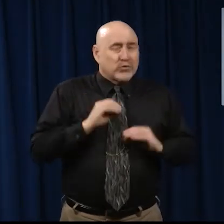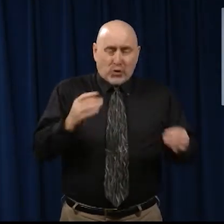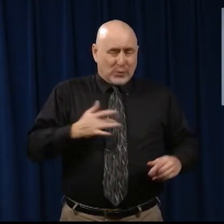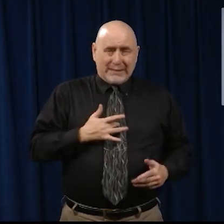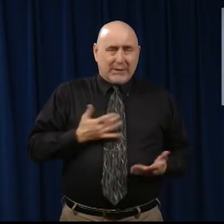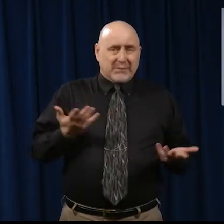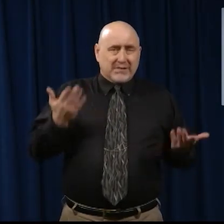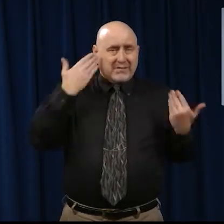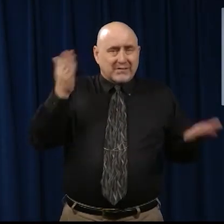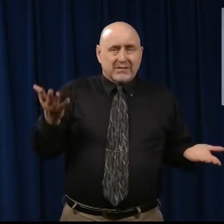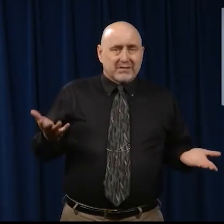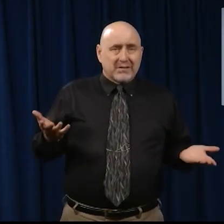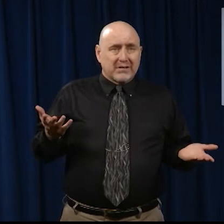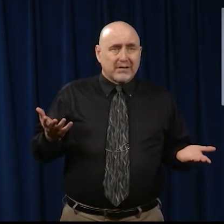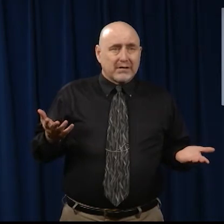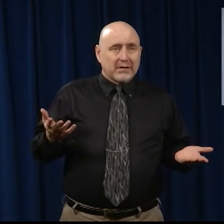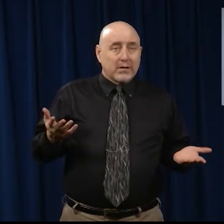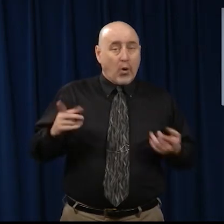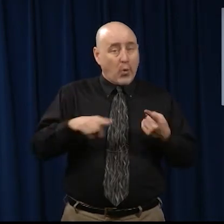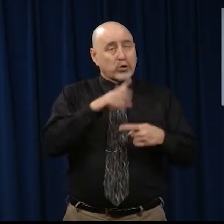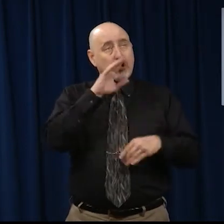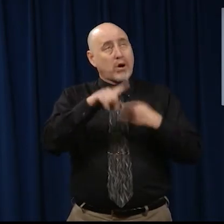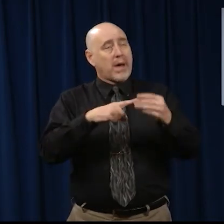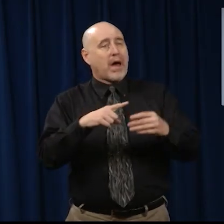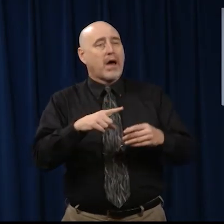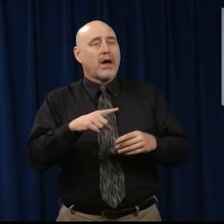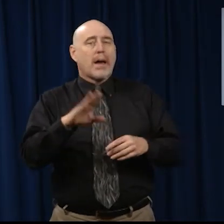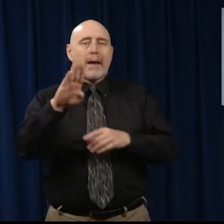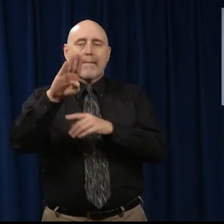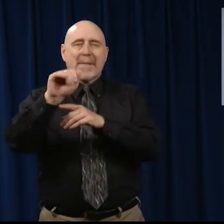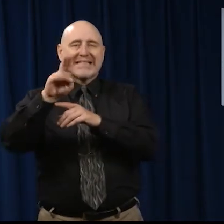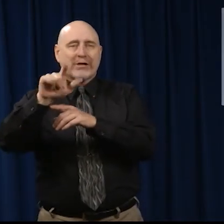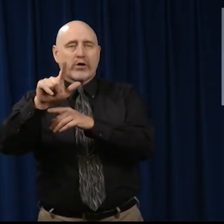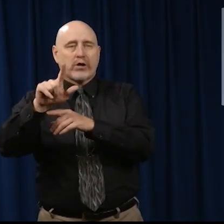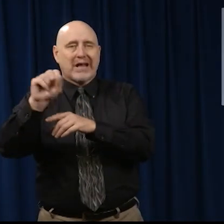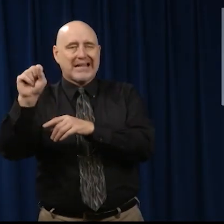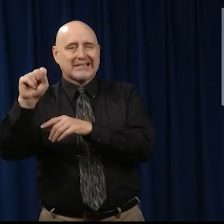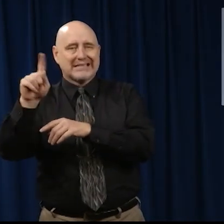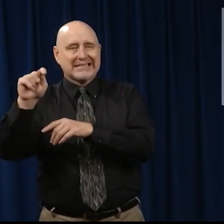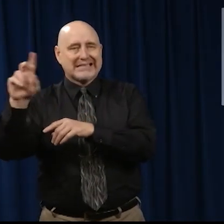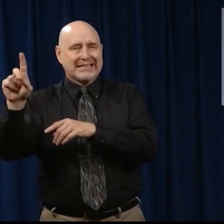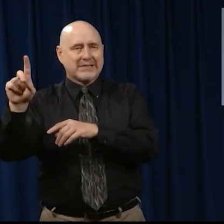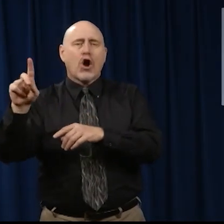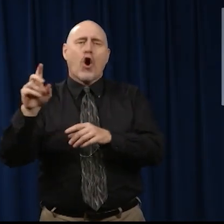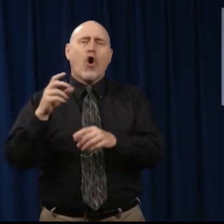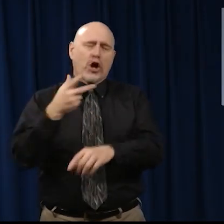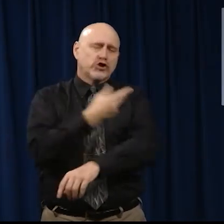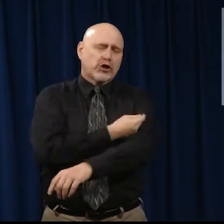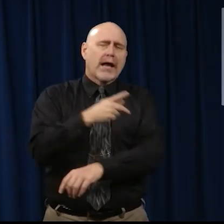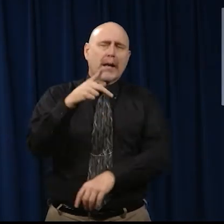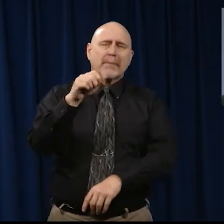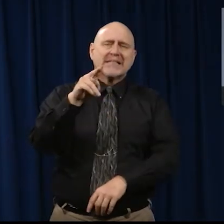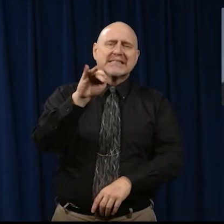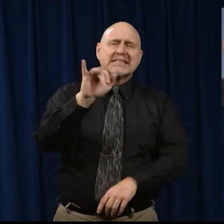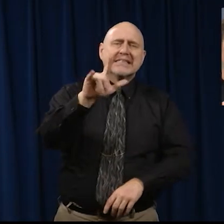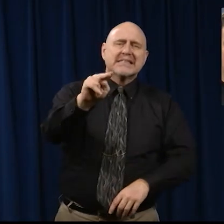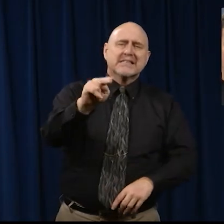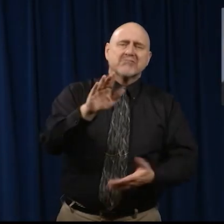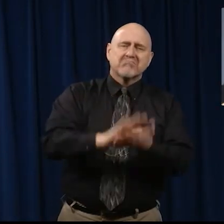that there weren't any symptoms of. You see, when we talk about these bacterial sexually transmitted diseases, oh yeah, you can get a shot of penicillin and take